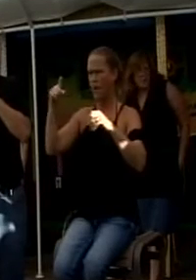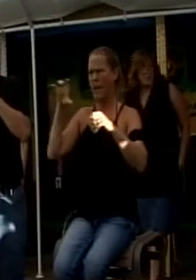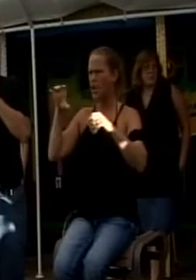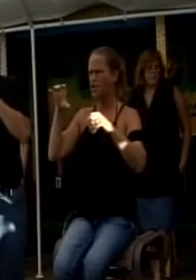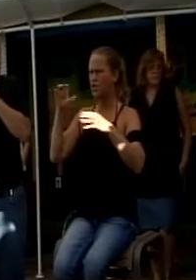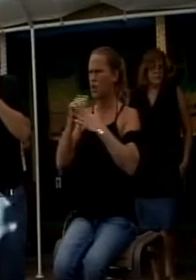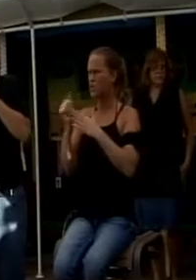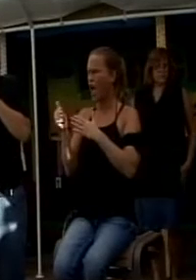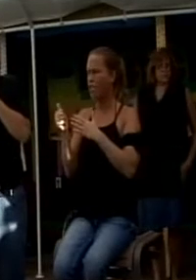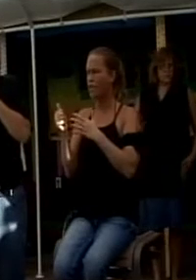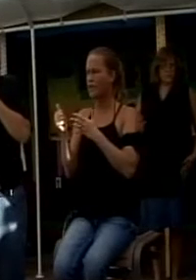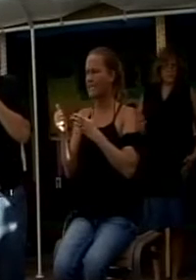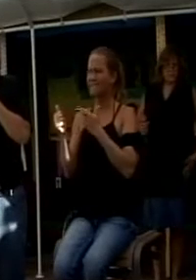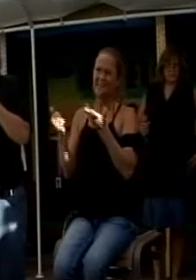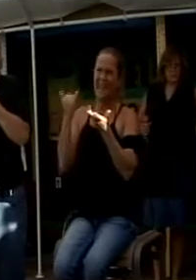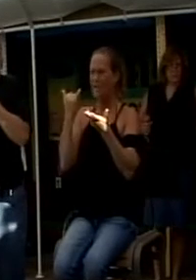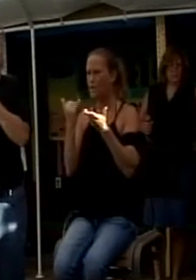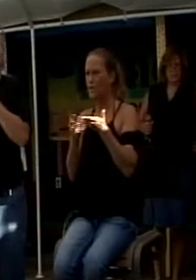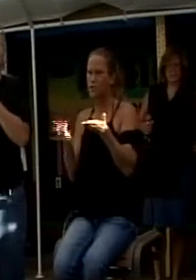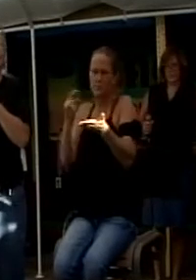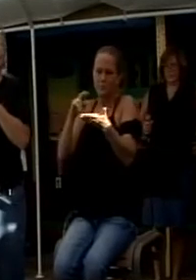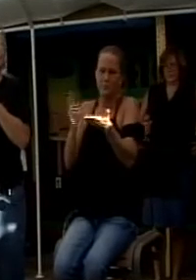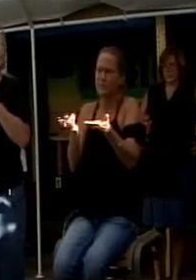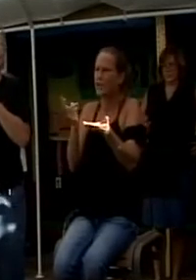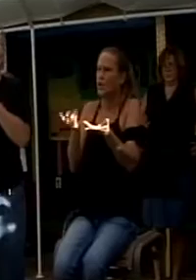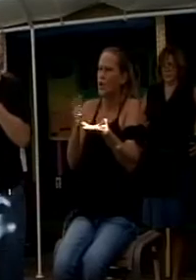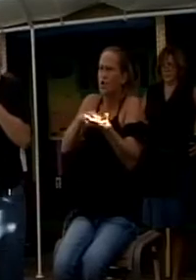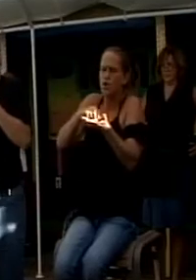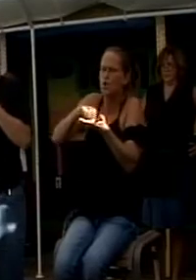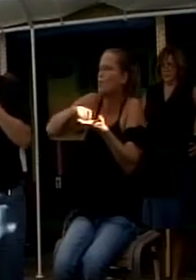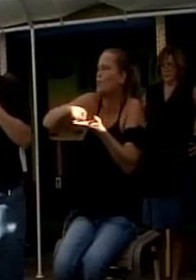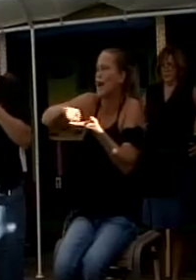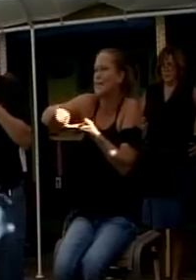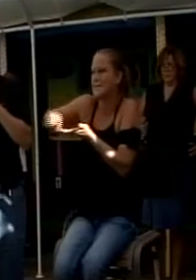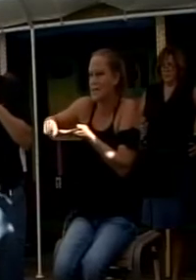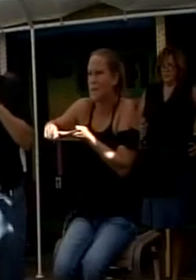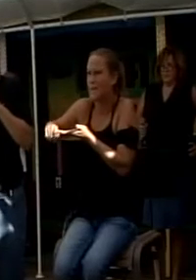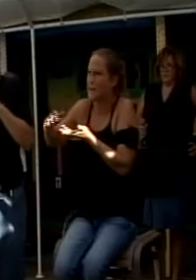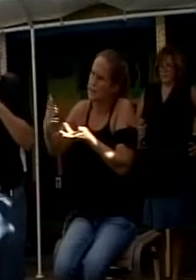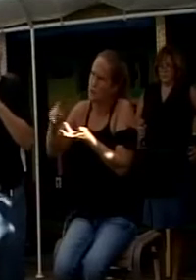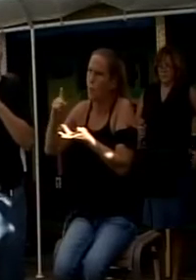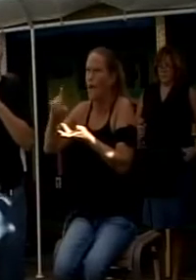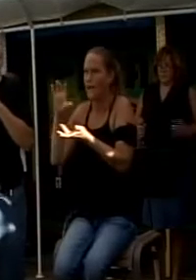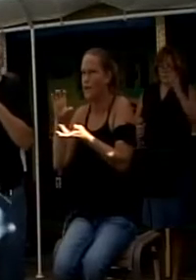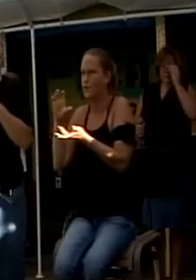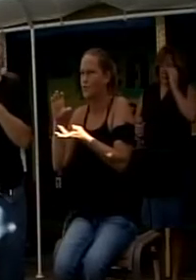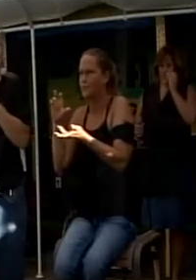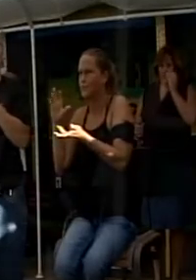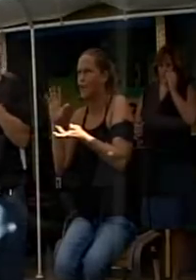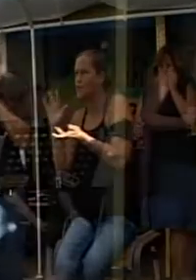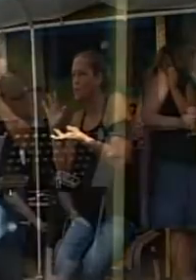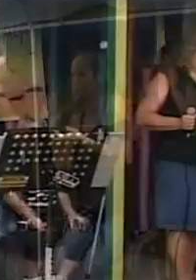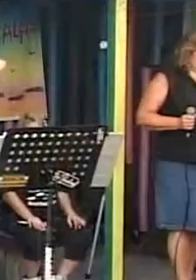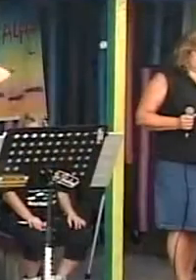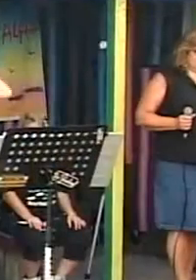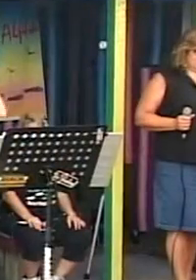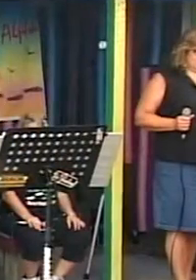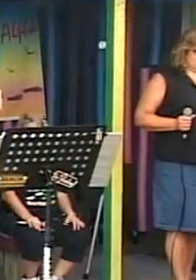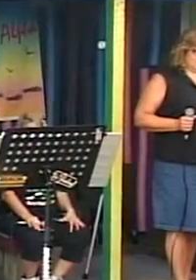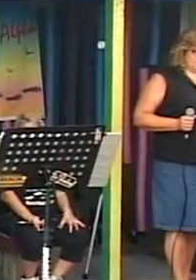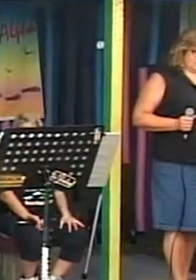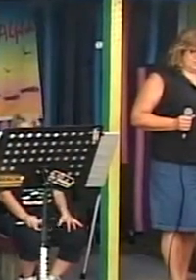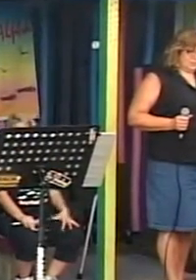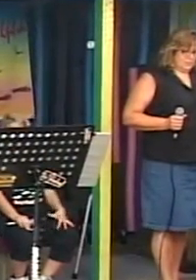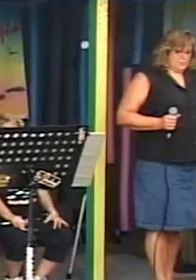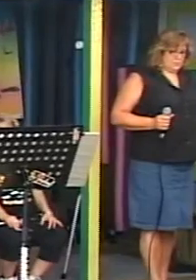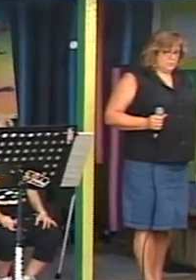you add a logo, it's $125. But see Wendy about filling out a form, because she brought it up. I'm leaving it in her court, and